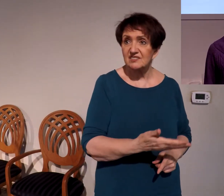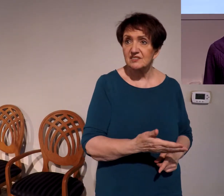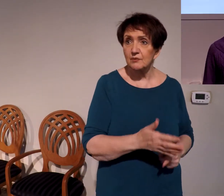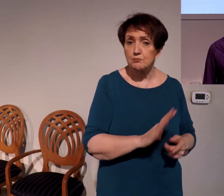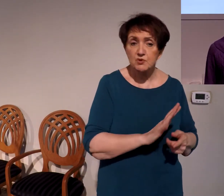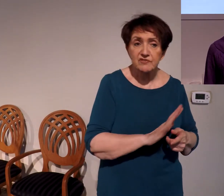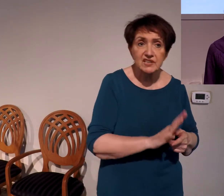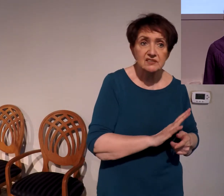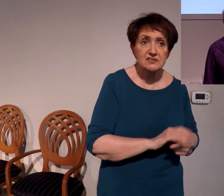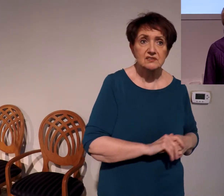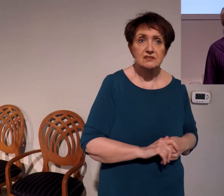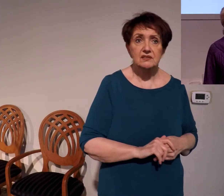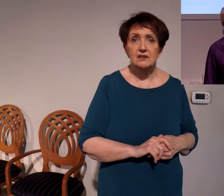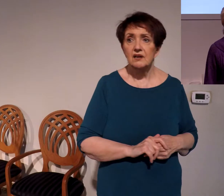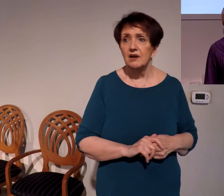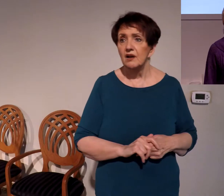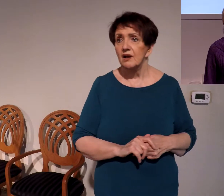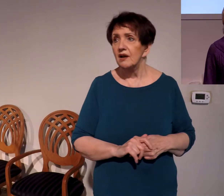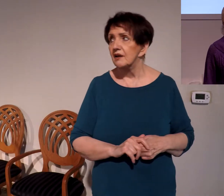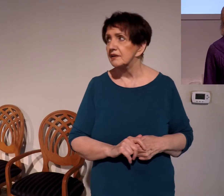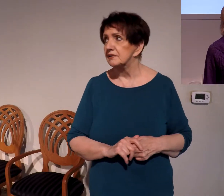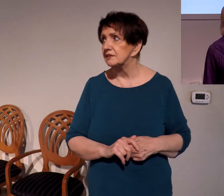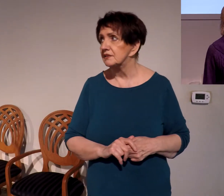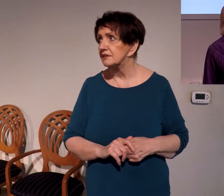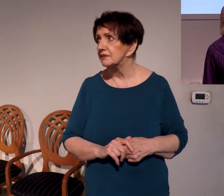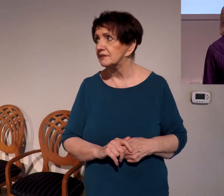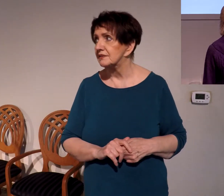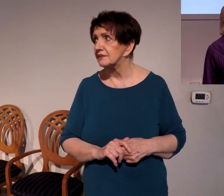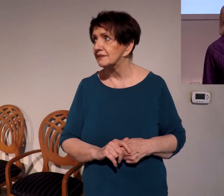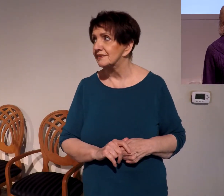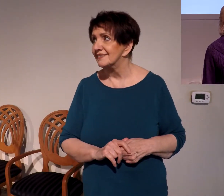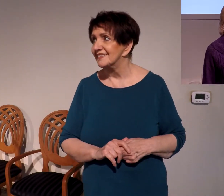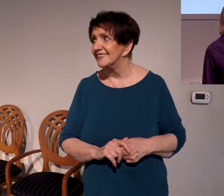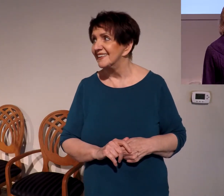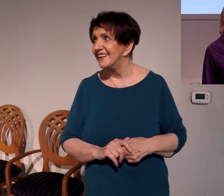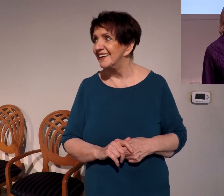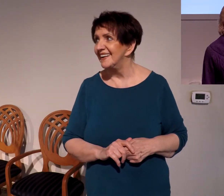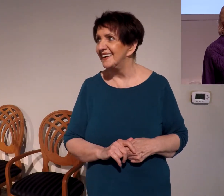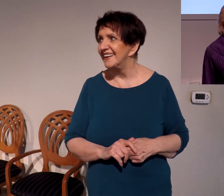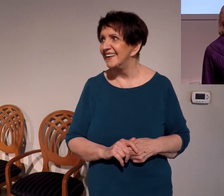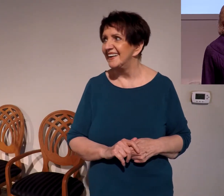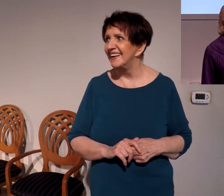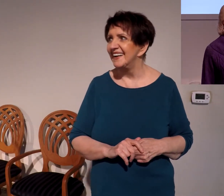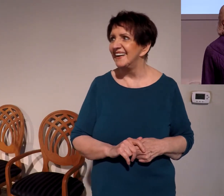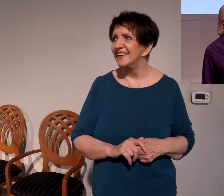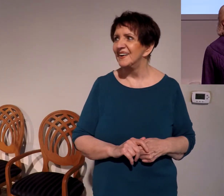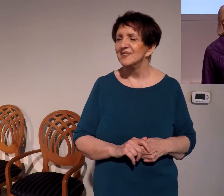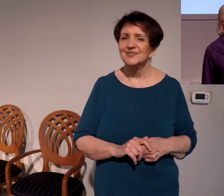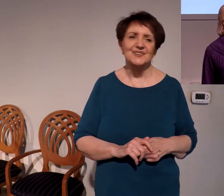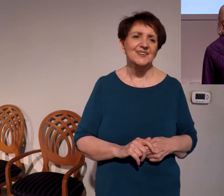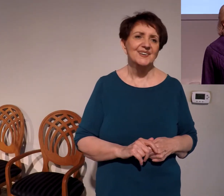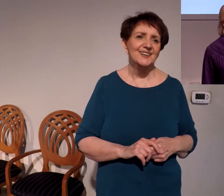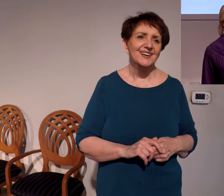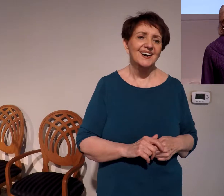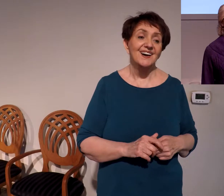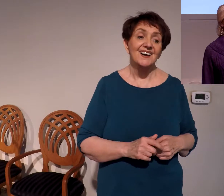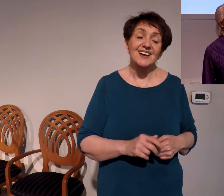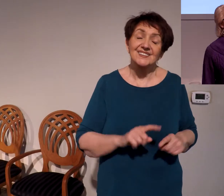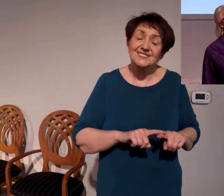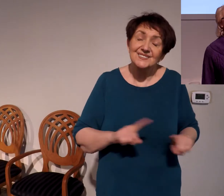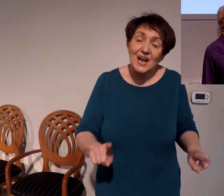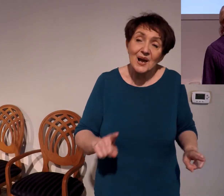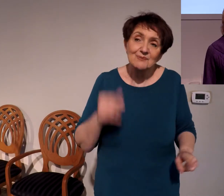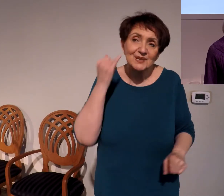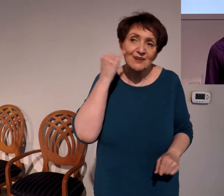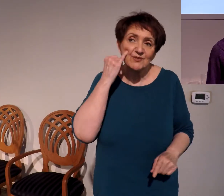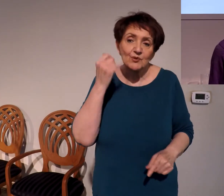movies, unless you're a habitual TV watcher, then that's not going to be a break. That's just more distraction.